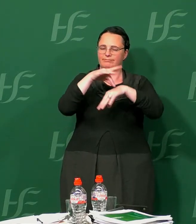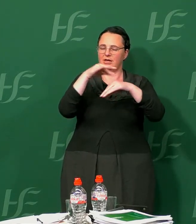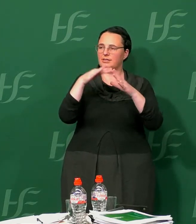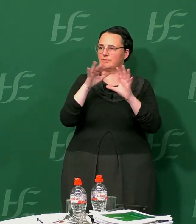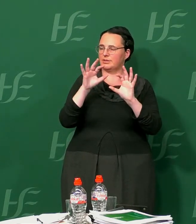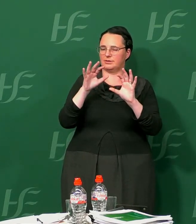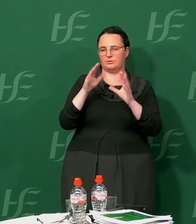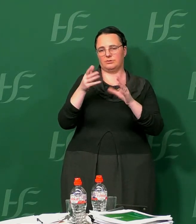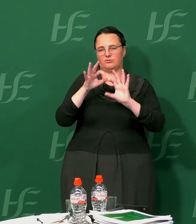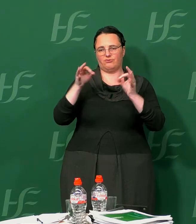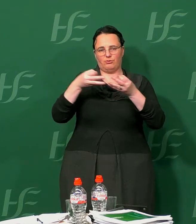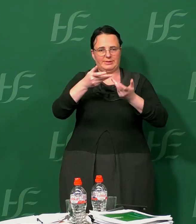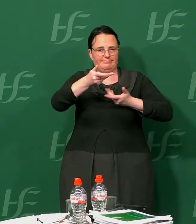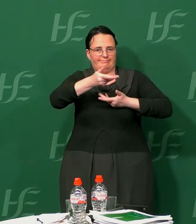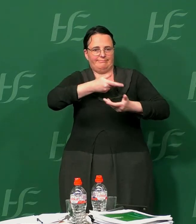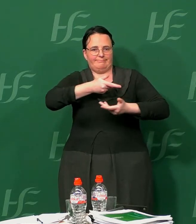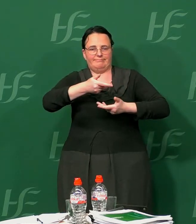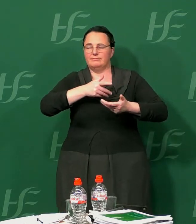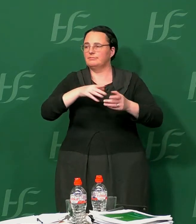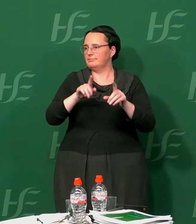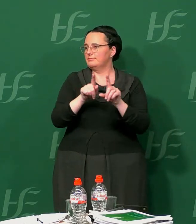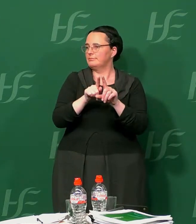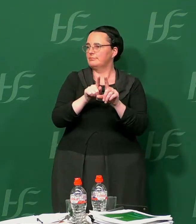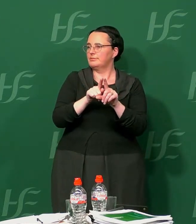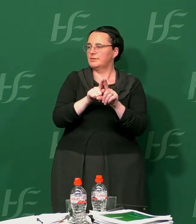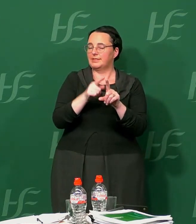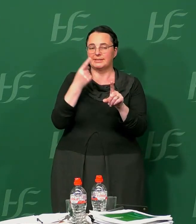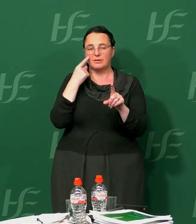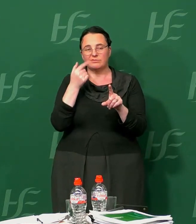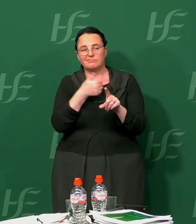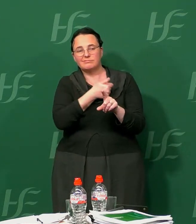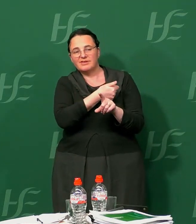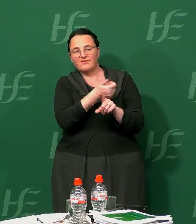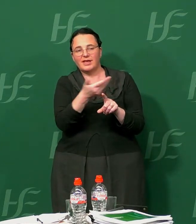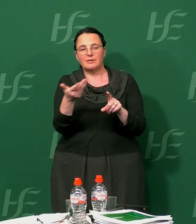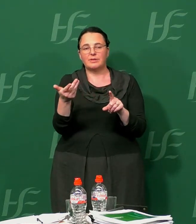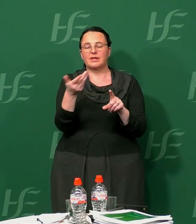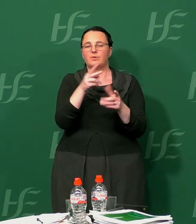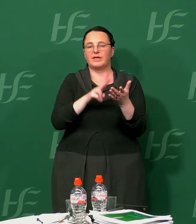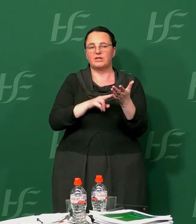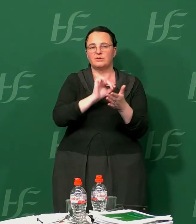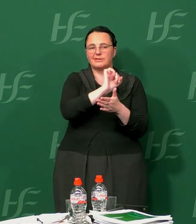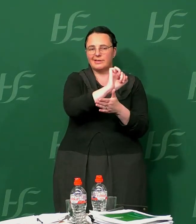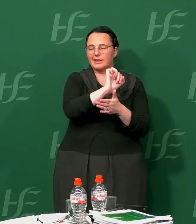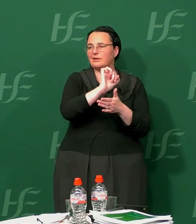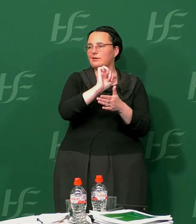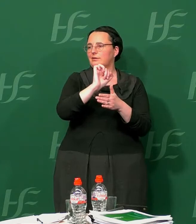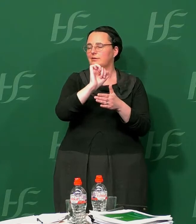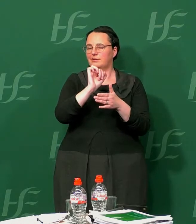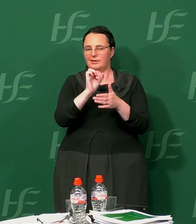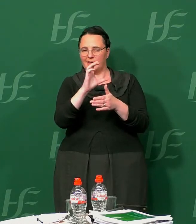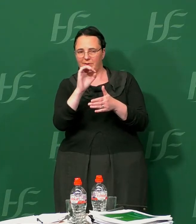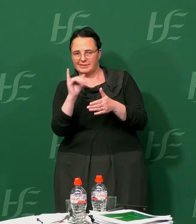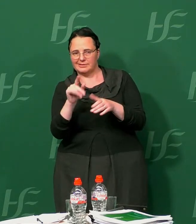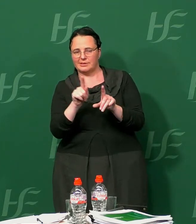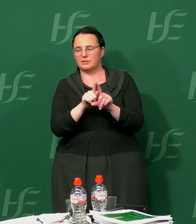as well in terms of the availability of utilisation and utilisation of their capacity as